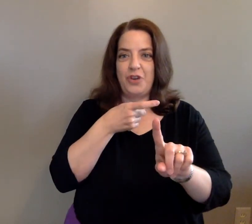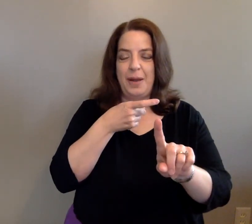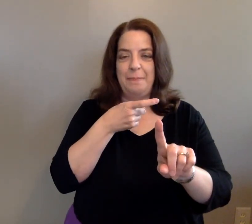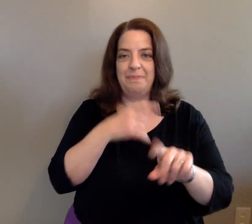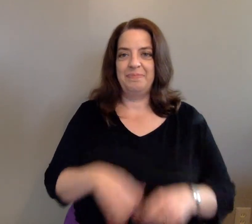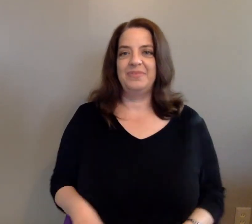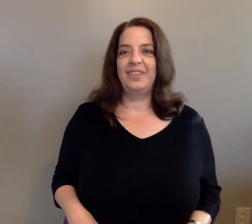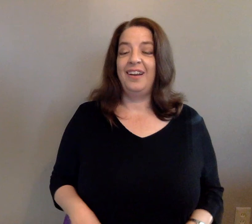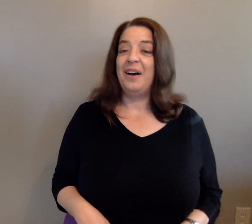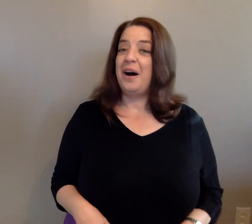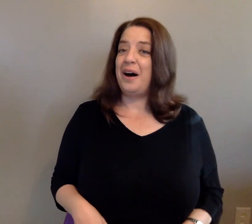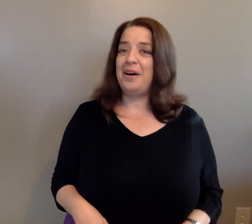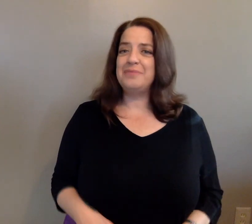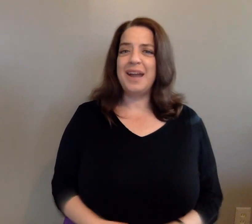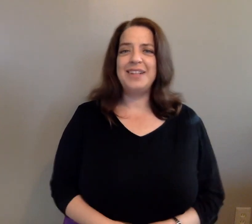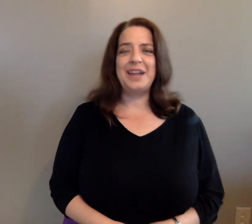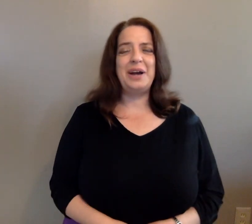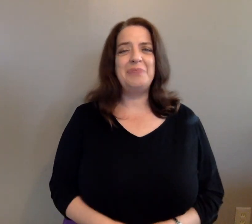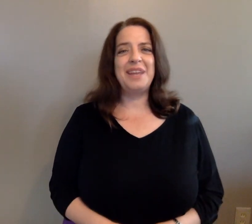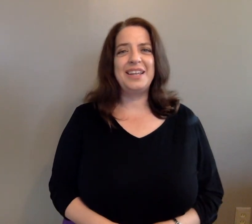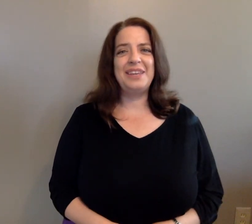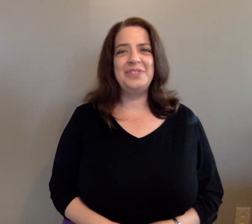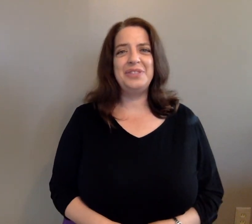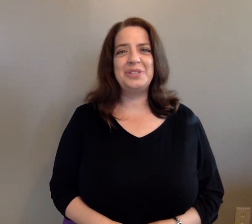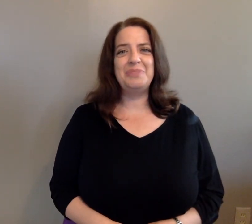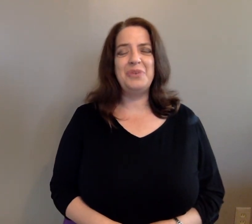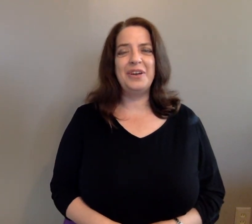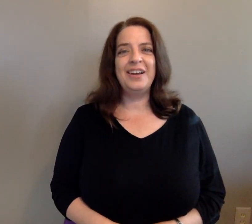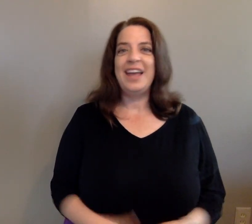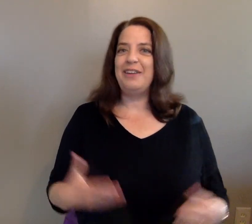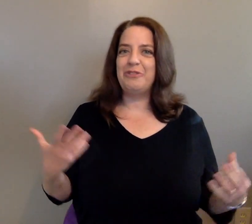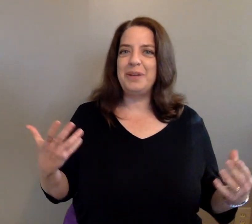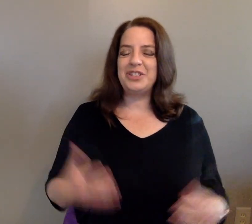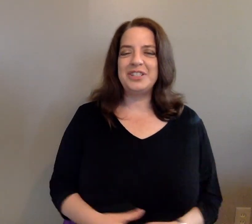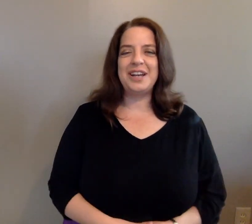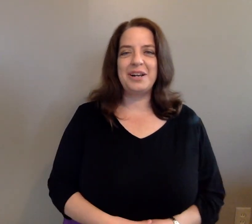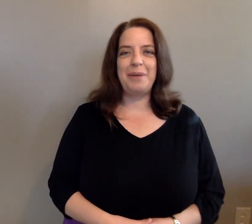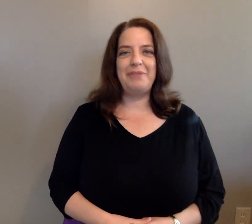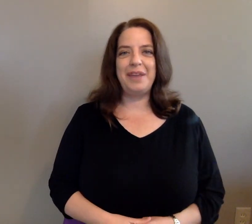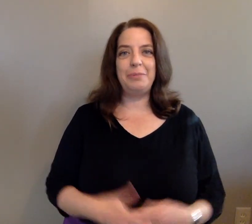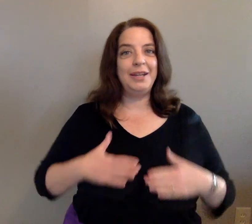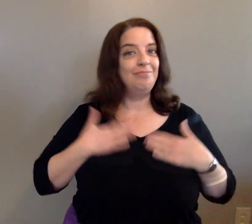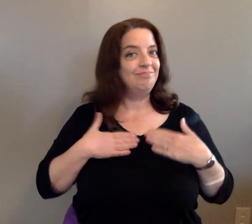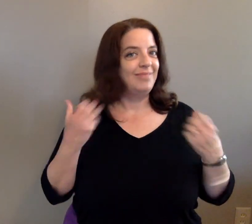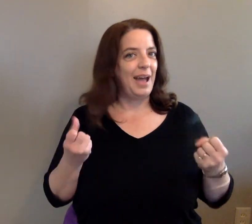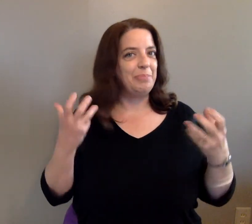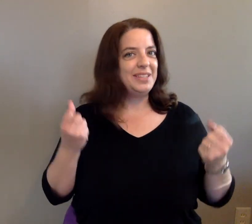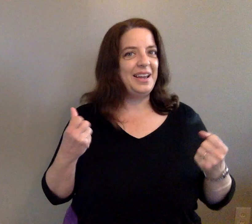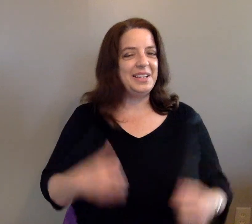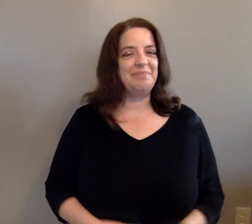From. All right, I hope that gives you some more information to talk about family. Happy signing.